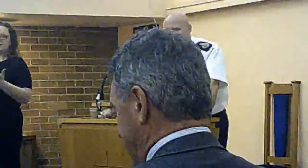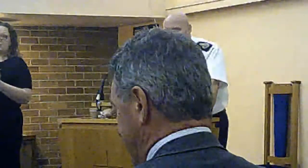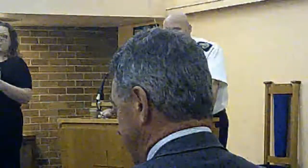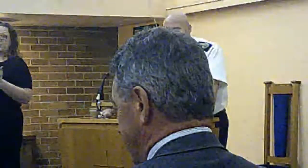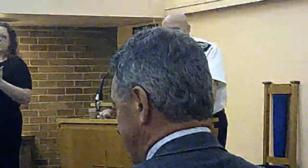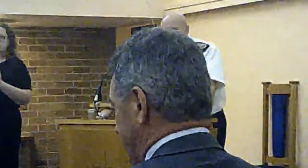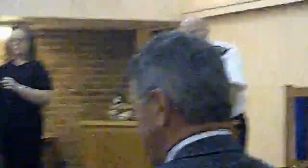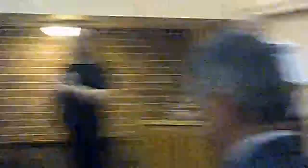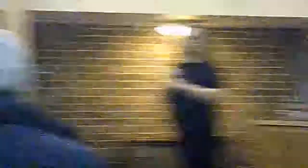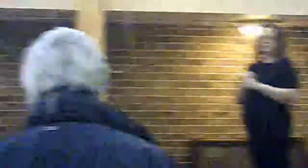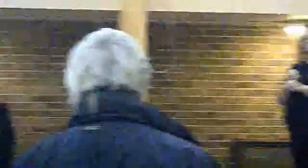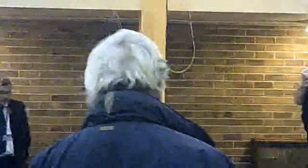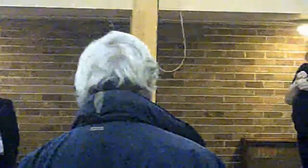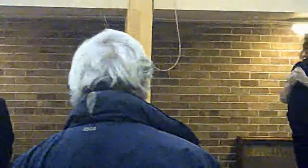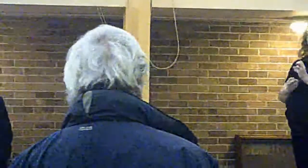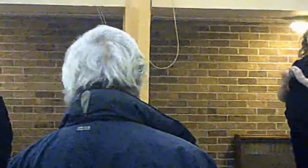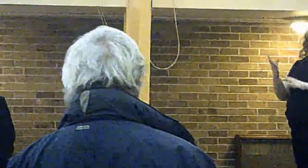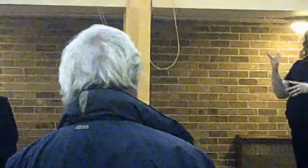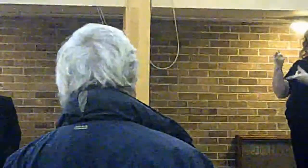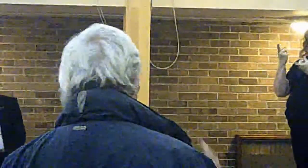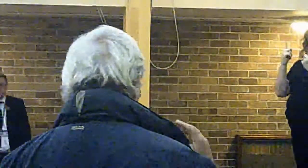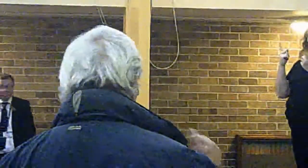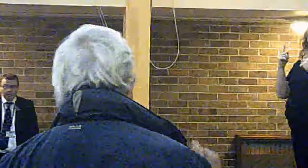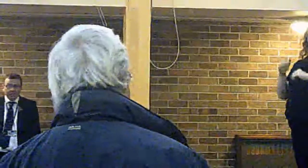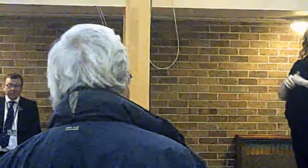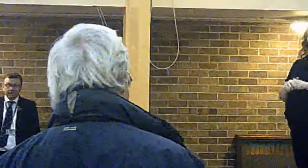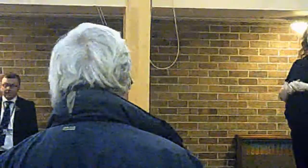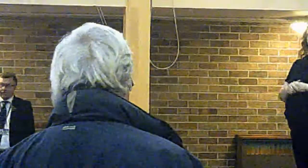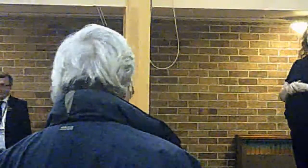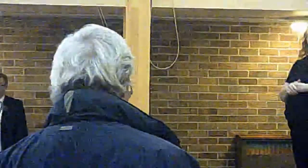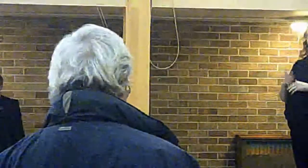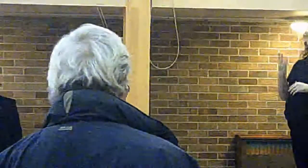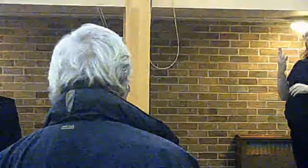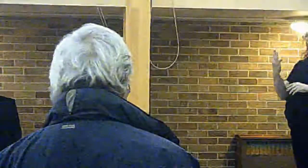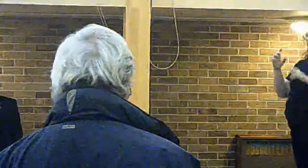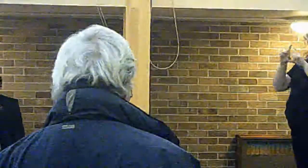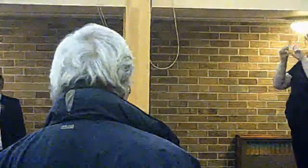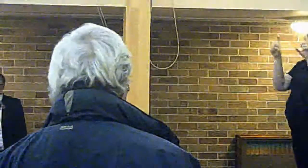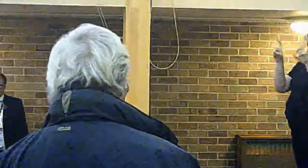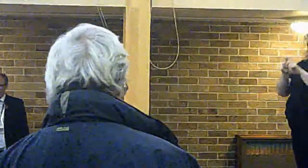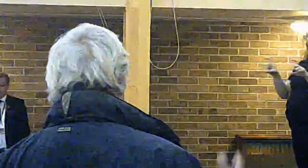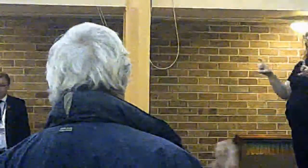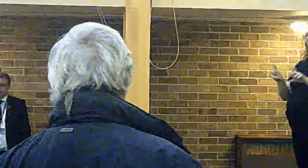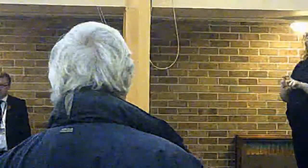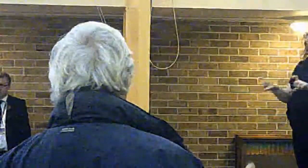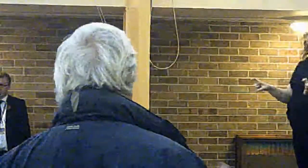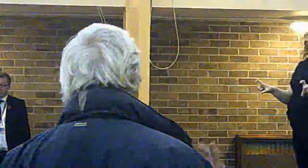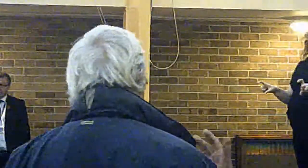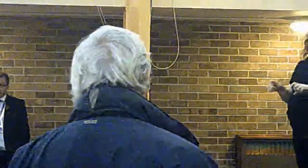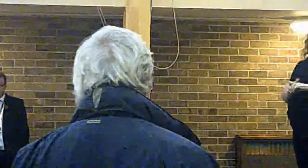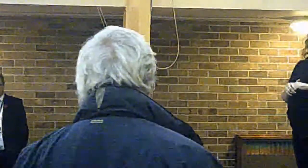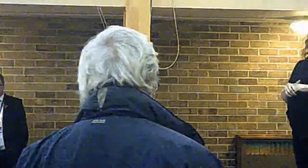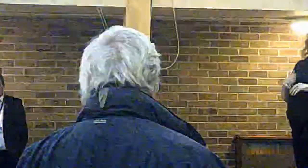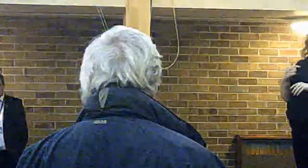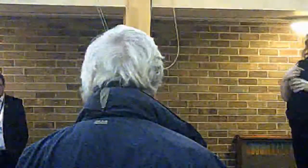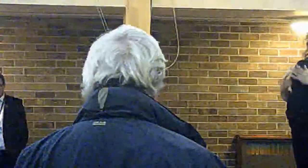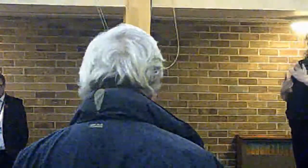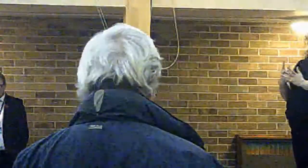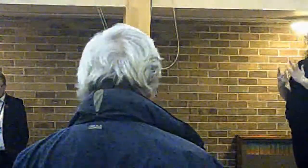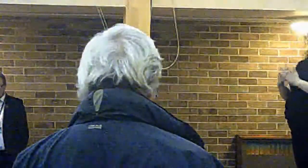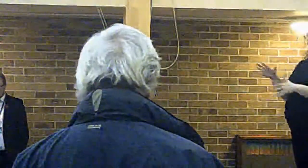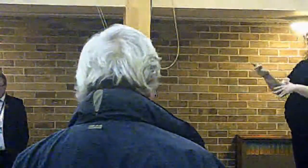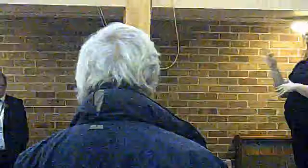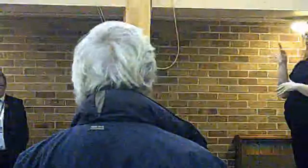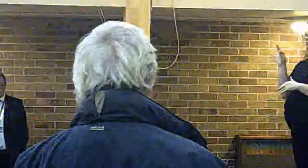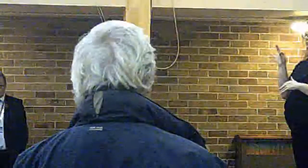Produced for the fire authority, and you have put three paragraphs in it that say, I will do another option, there is another